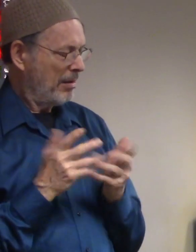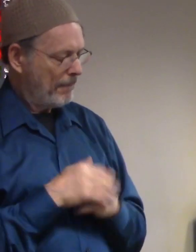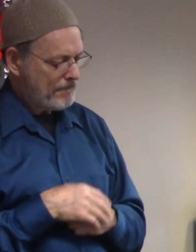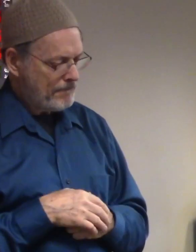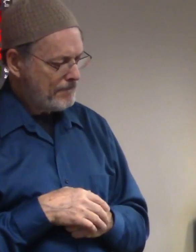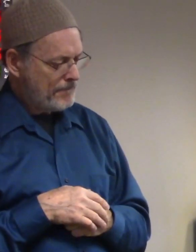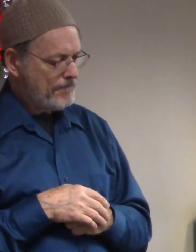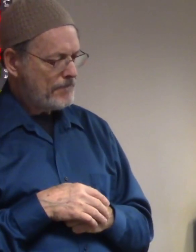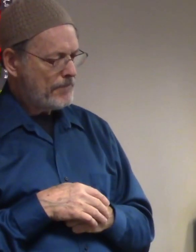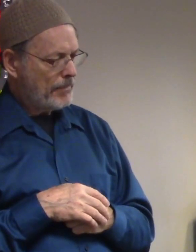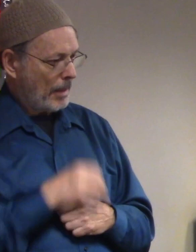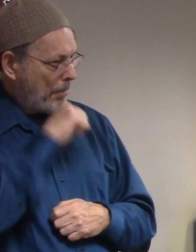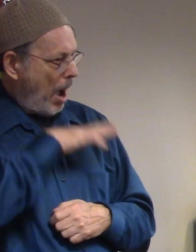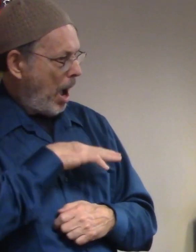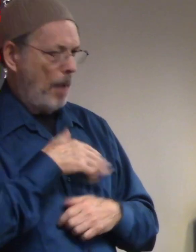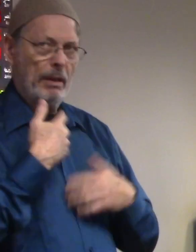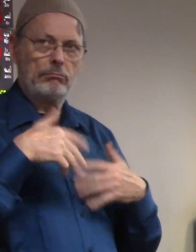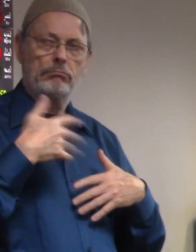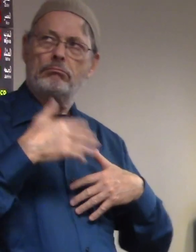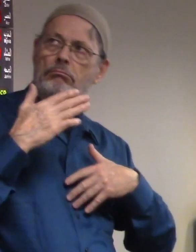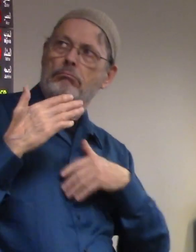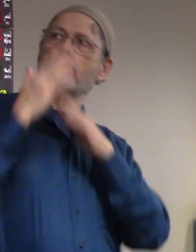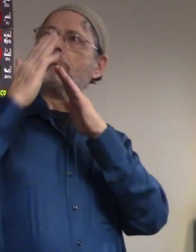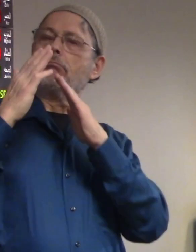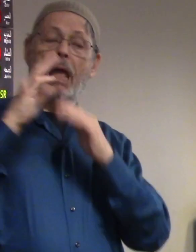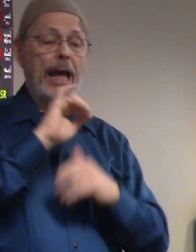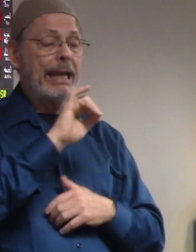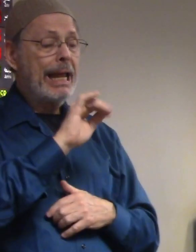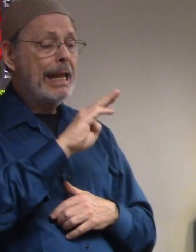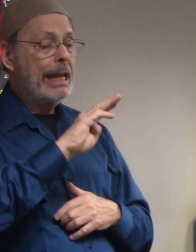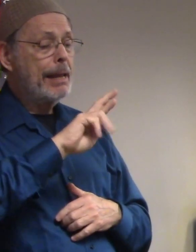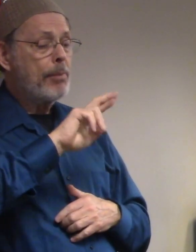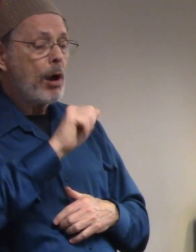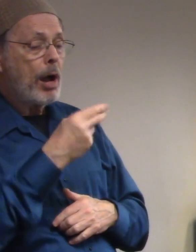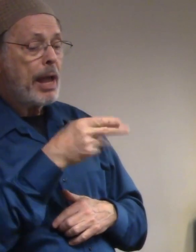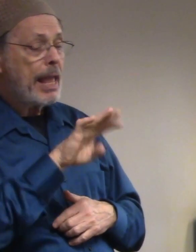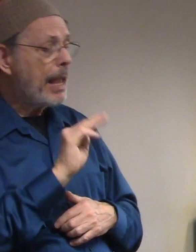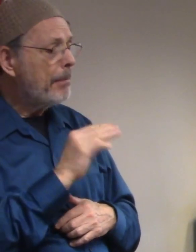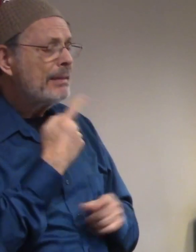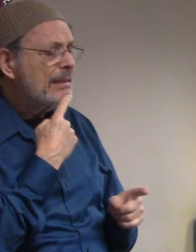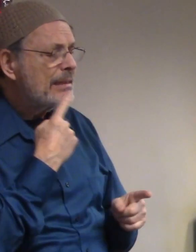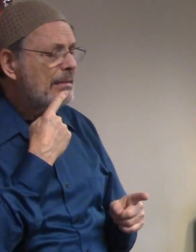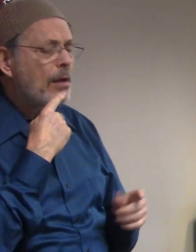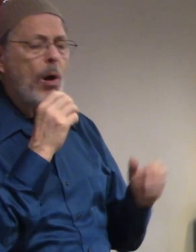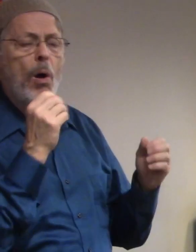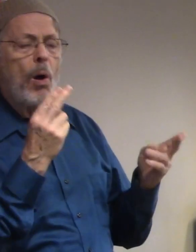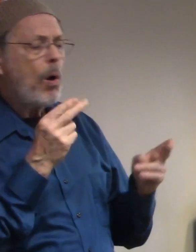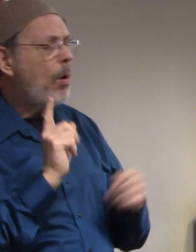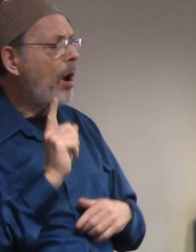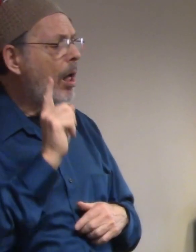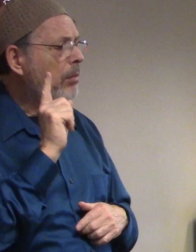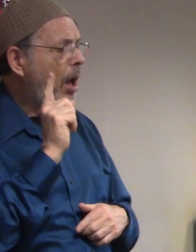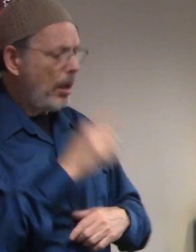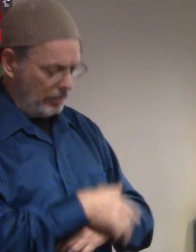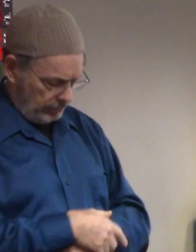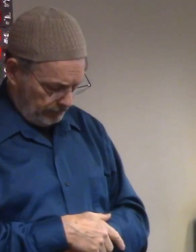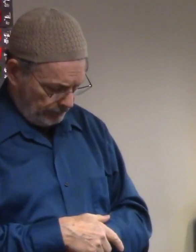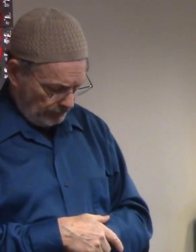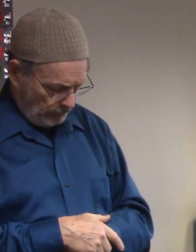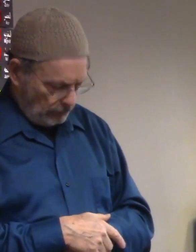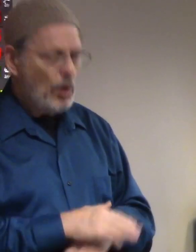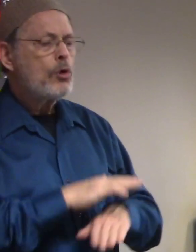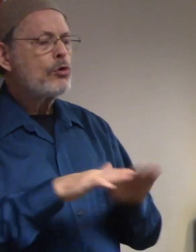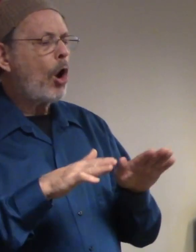And it's saying and saying Ibrahim alayhi salam, and he says, oh Allah, he makes dua, he says, and abase me not on the day we